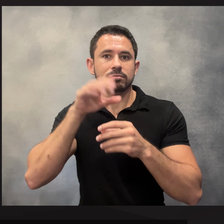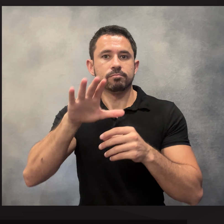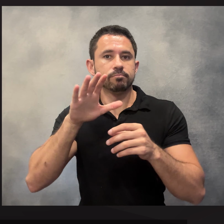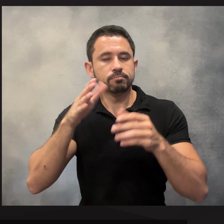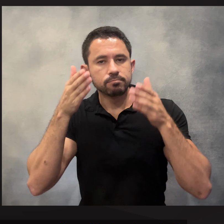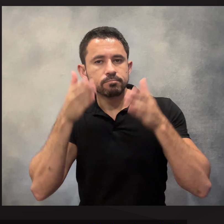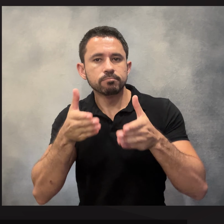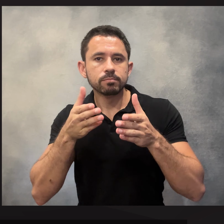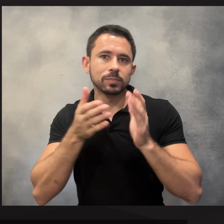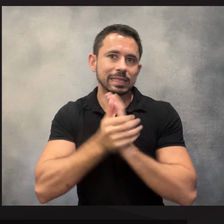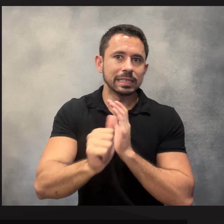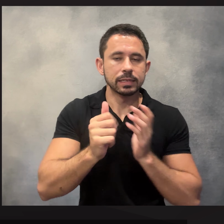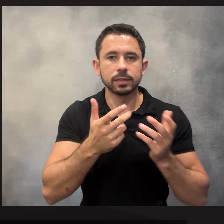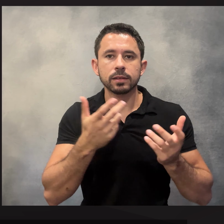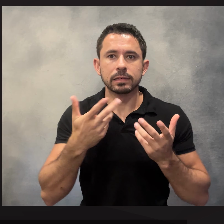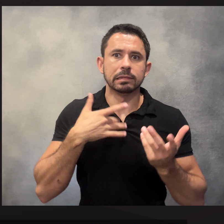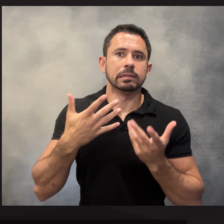inquiries.